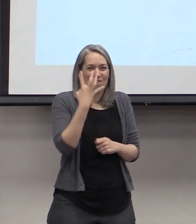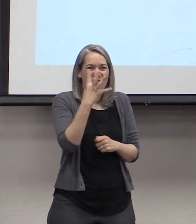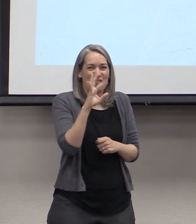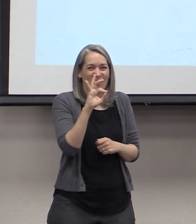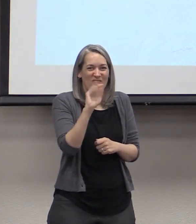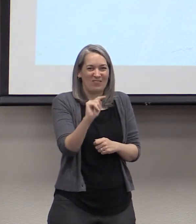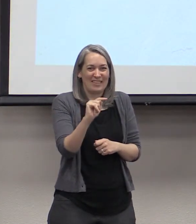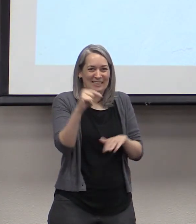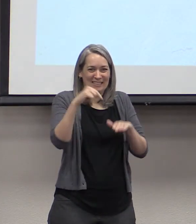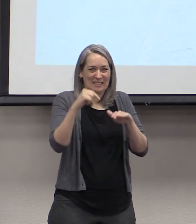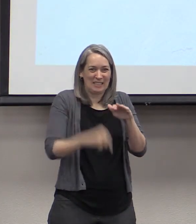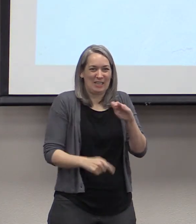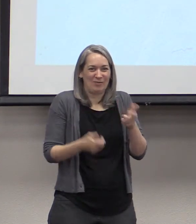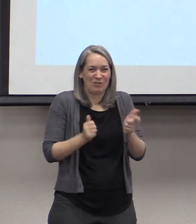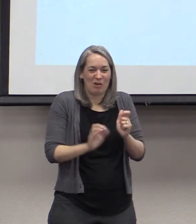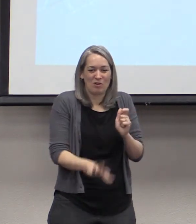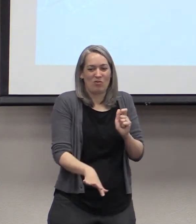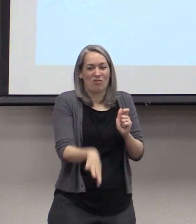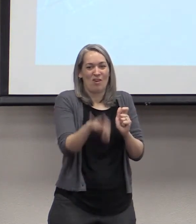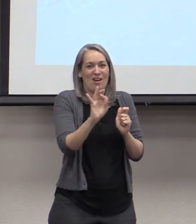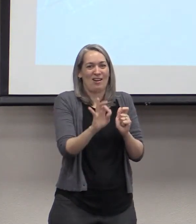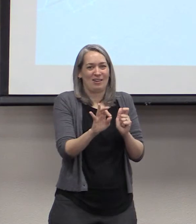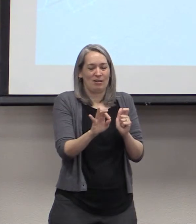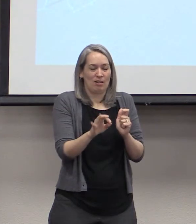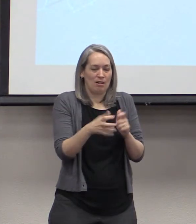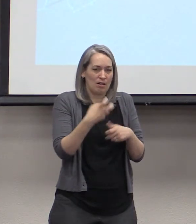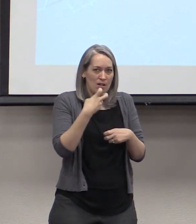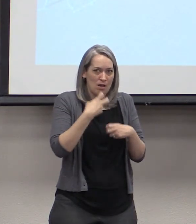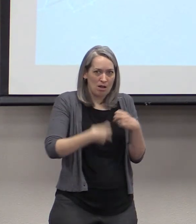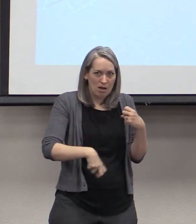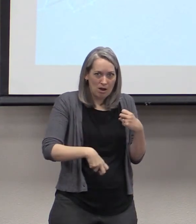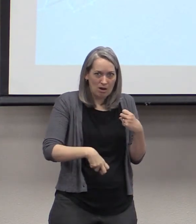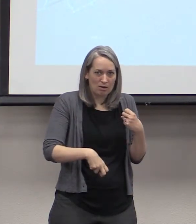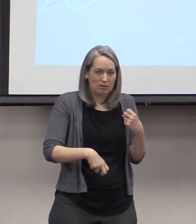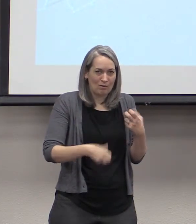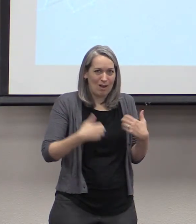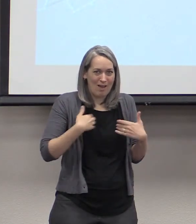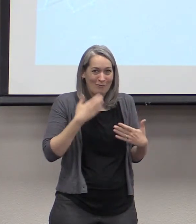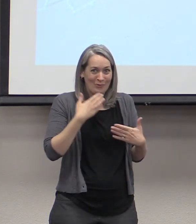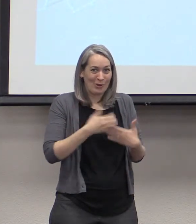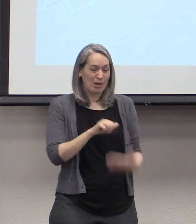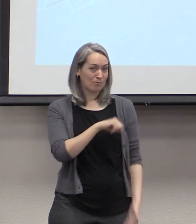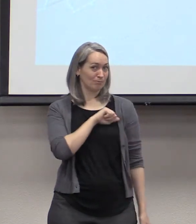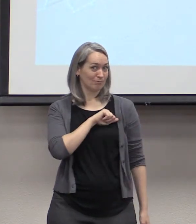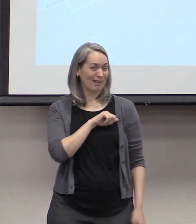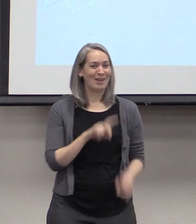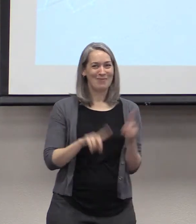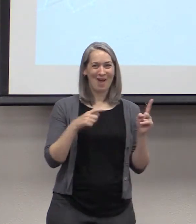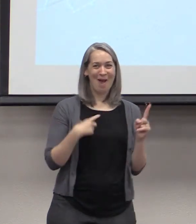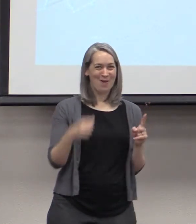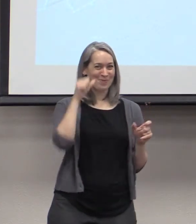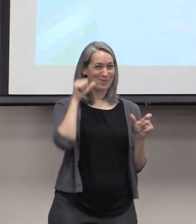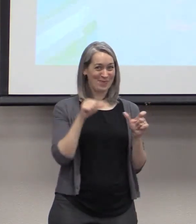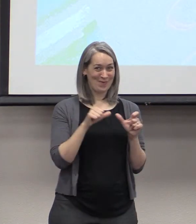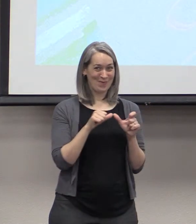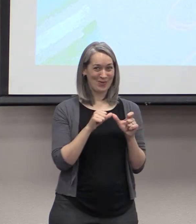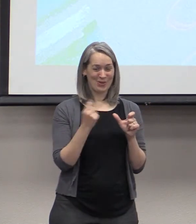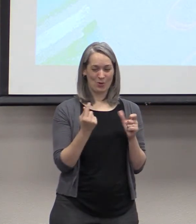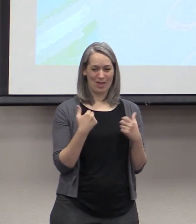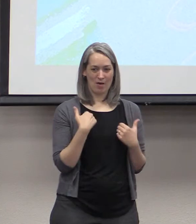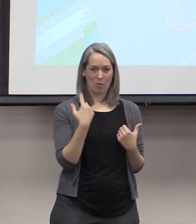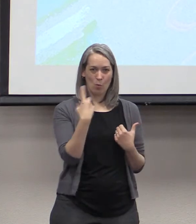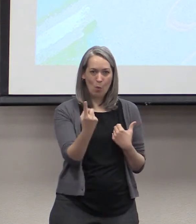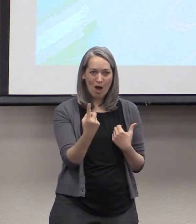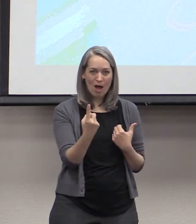finding this sewage line. And it was kind of hard at that time not to get a bad attitude, but I was reminded that they only had one maintenance